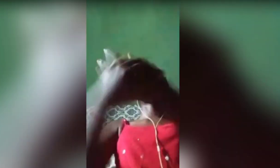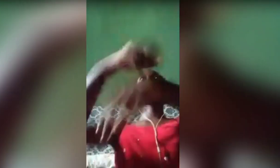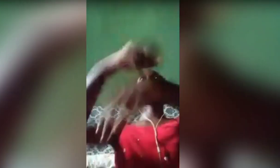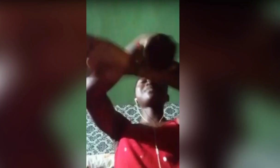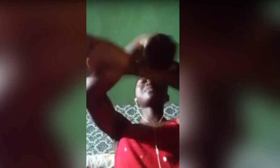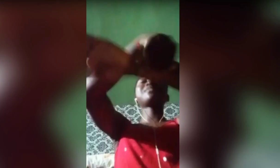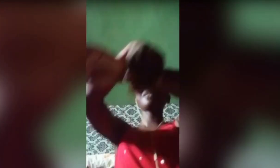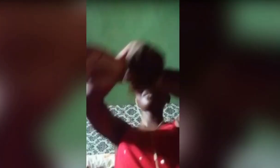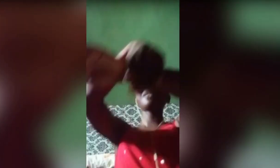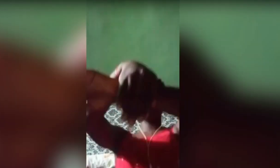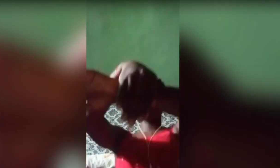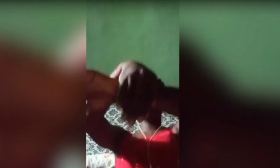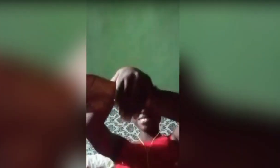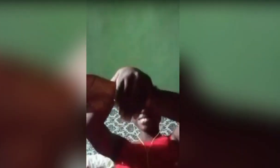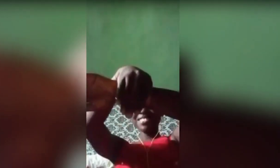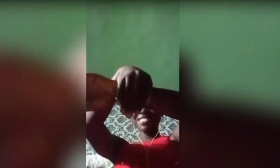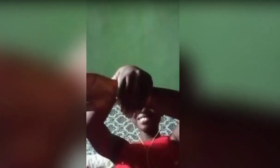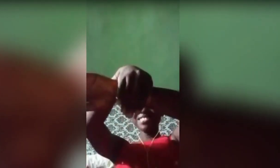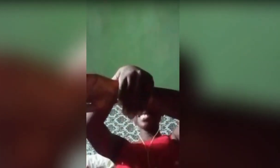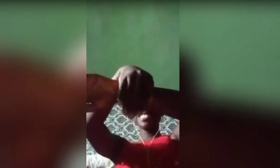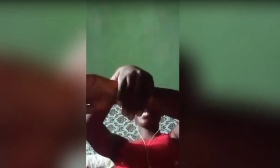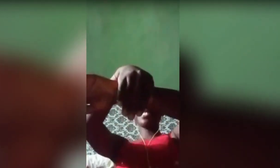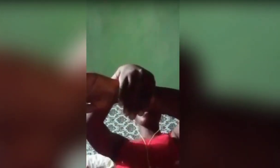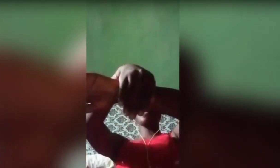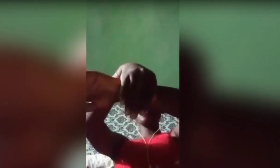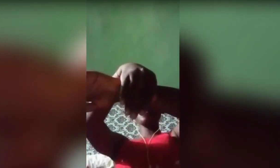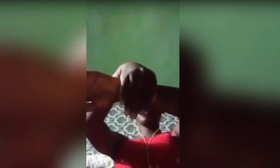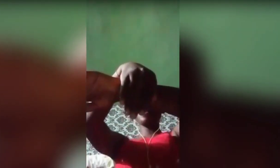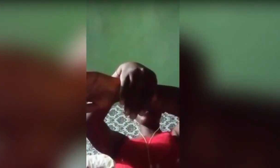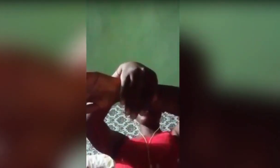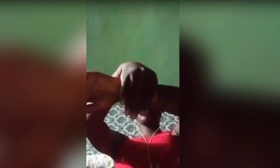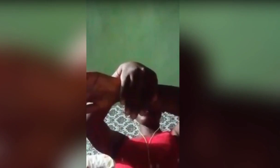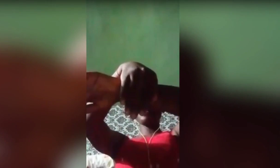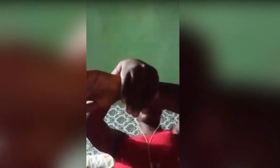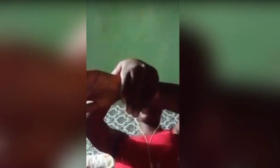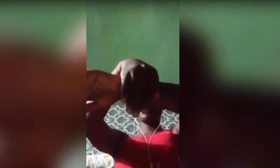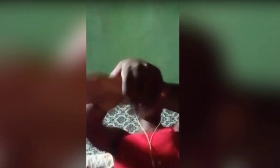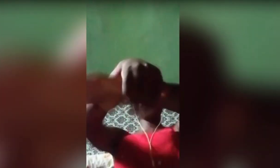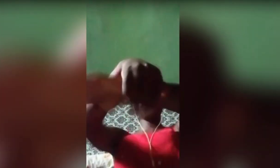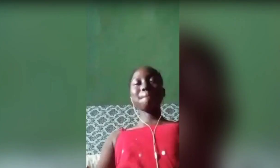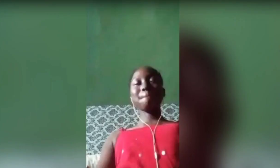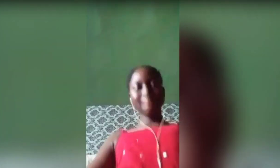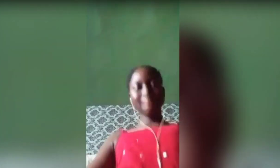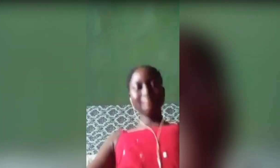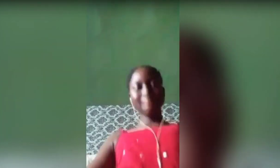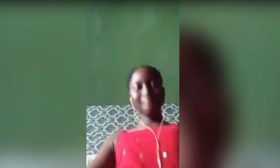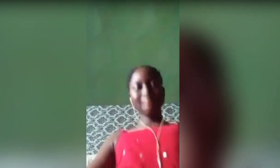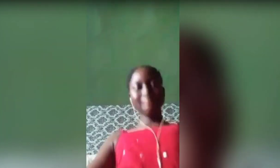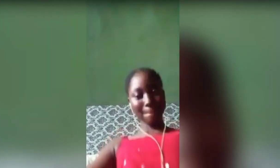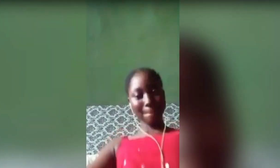All right, that's great. Thank you very much. We have room for one more person.